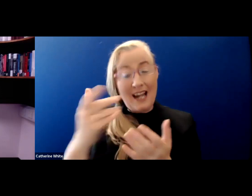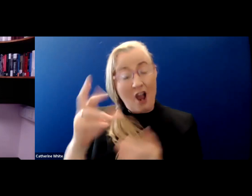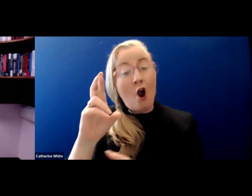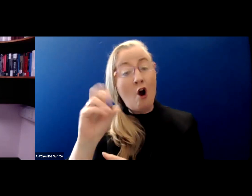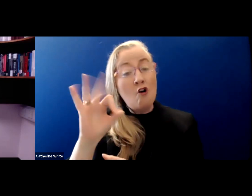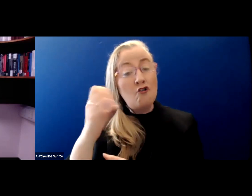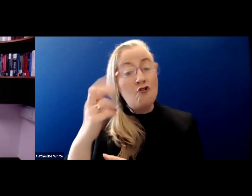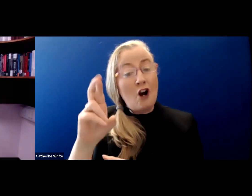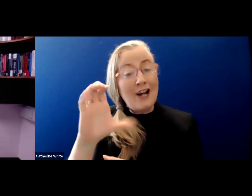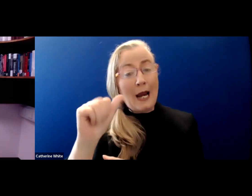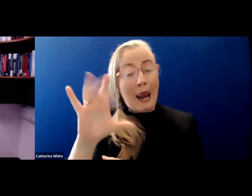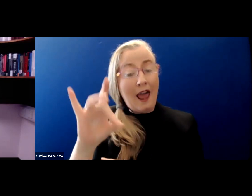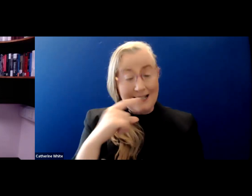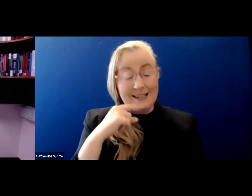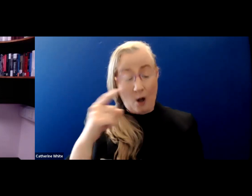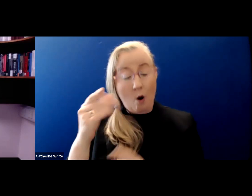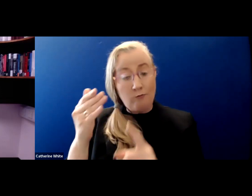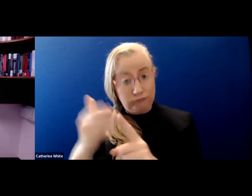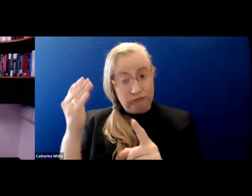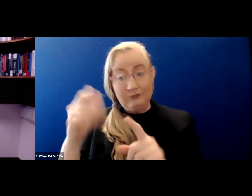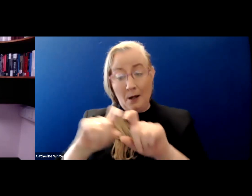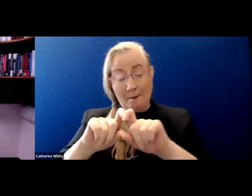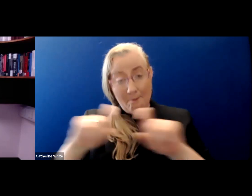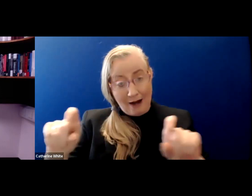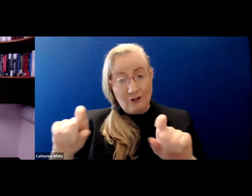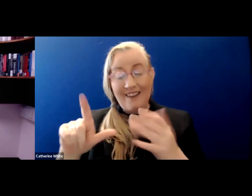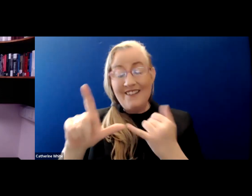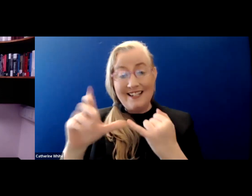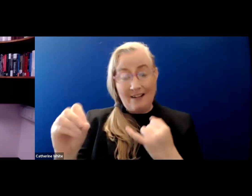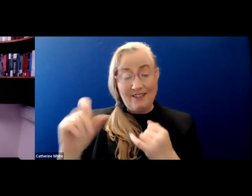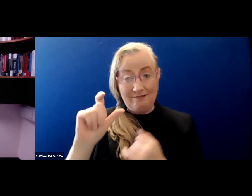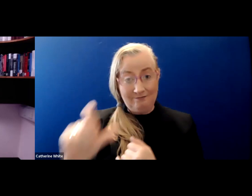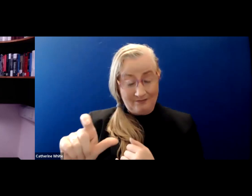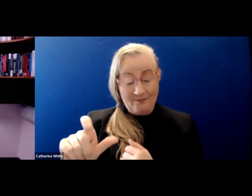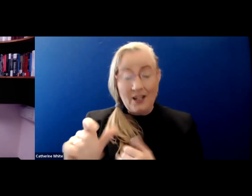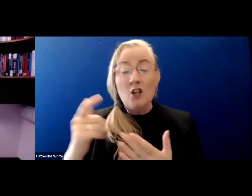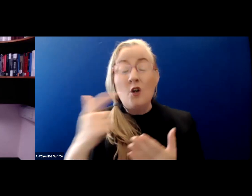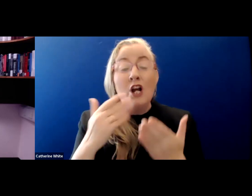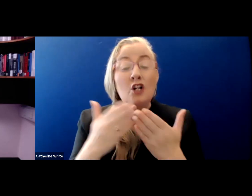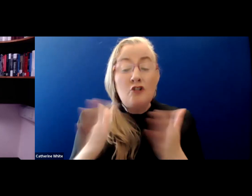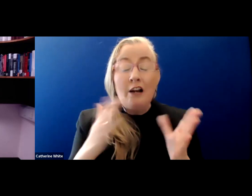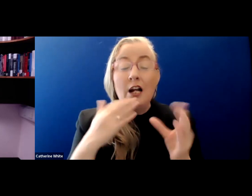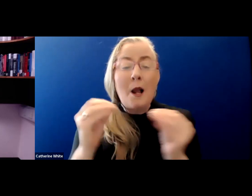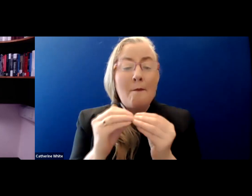as the striking proposition of paragraph 70. Now, general comment also includes